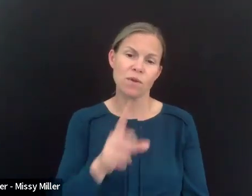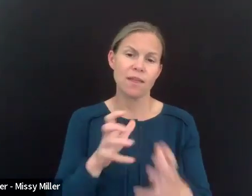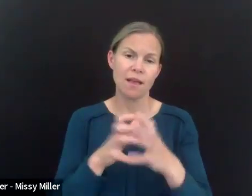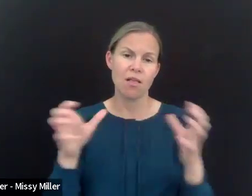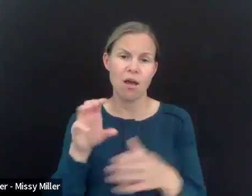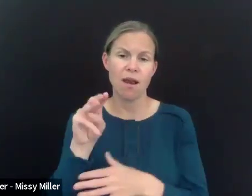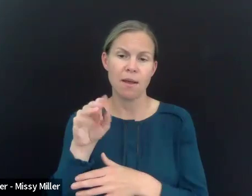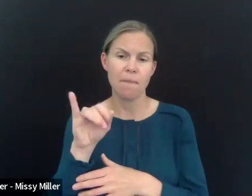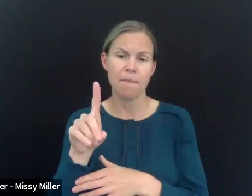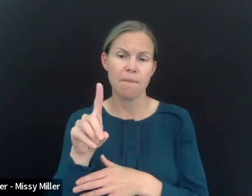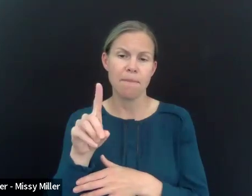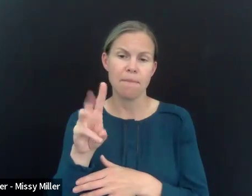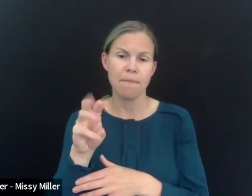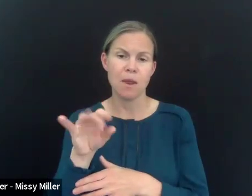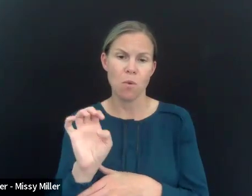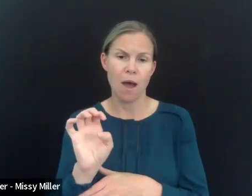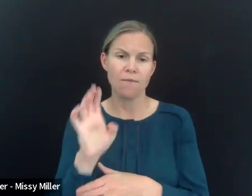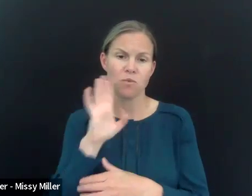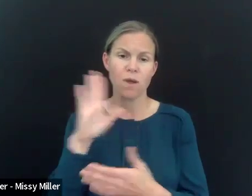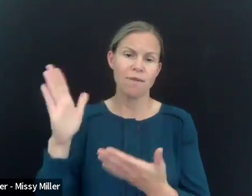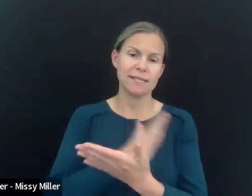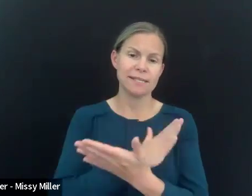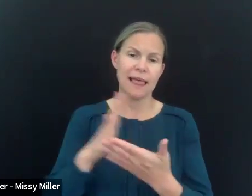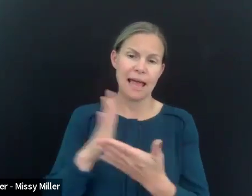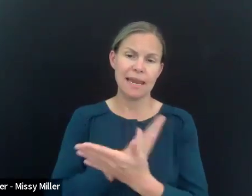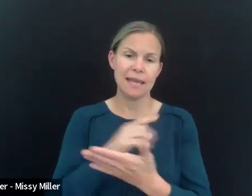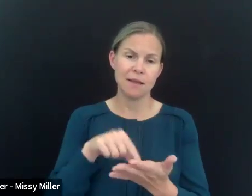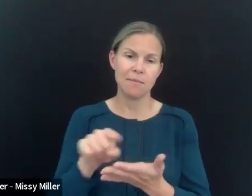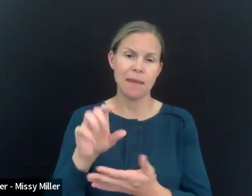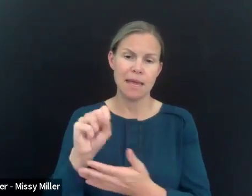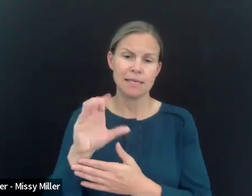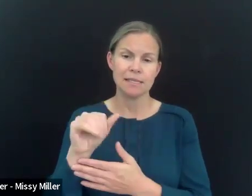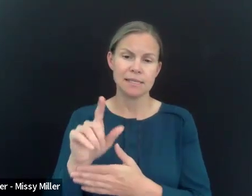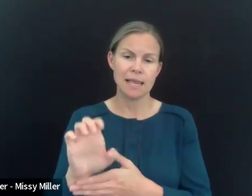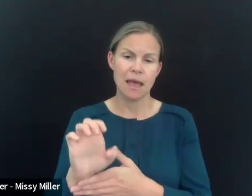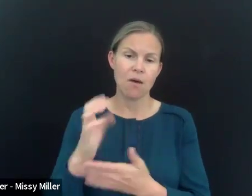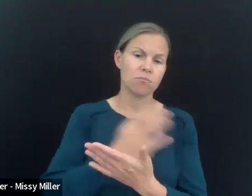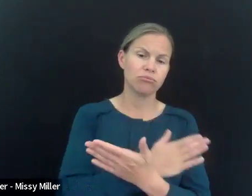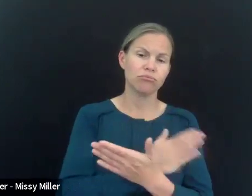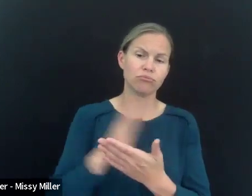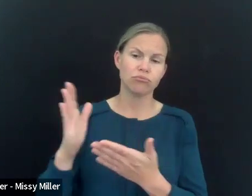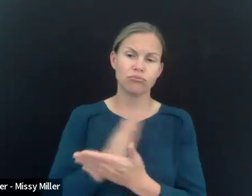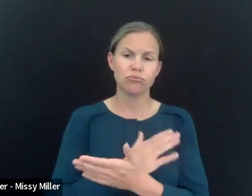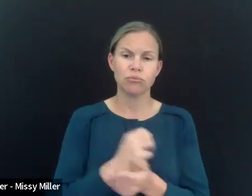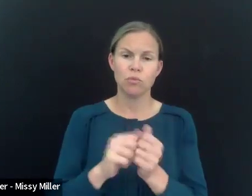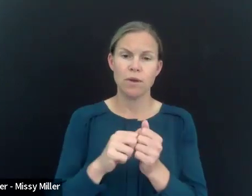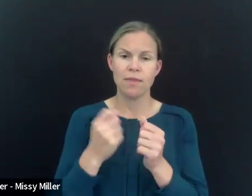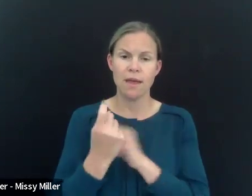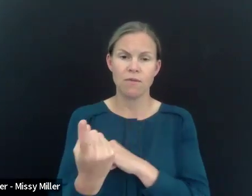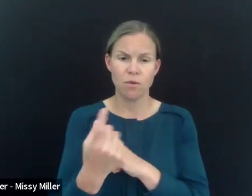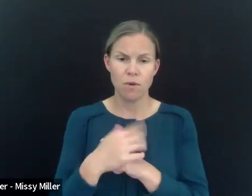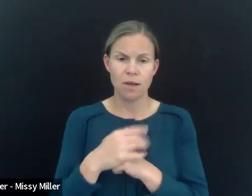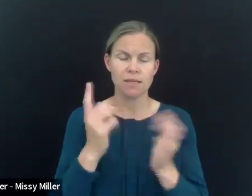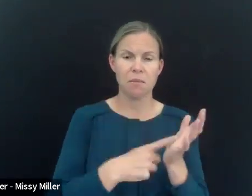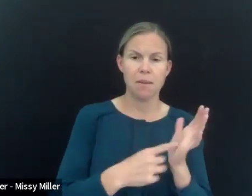sliding scales, and they will slide all the way down to, to basically nothing, or even taking, people, just kind of pro bono, right?